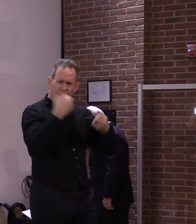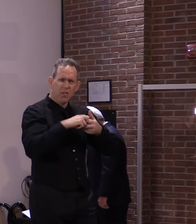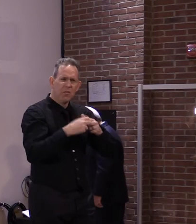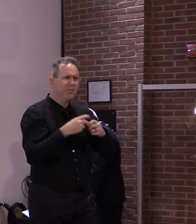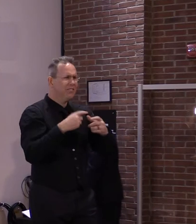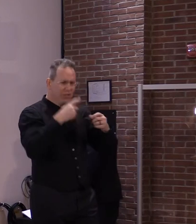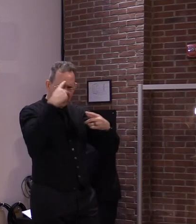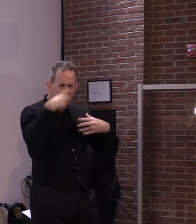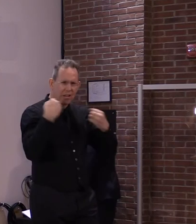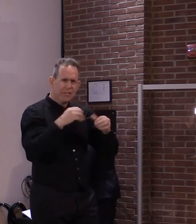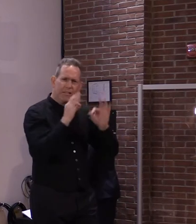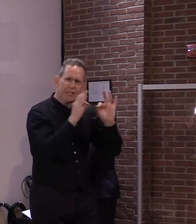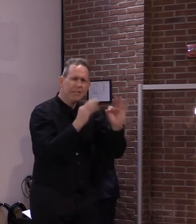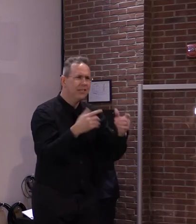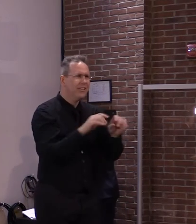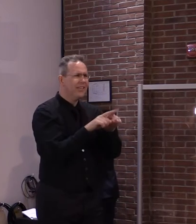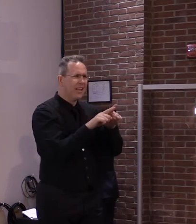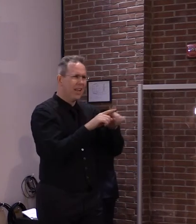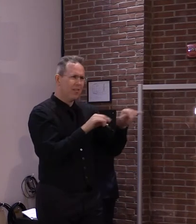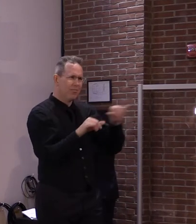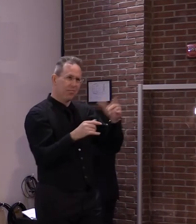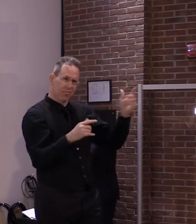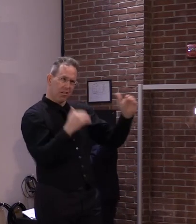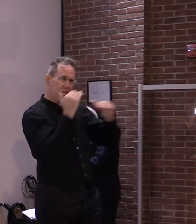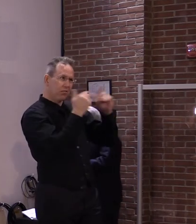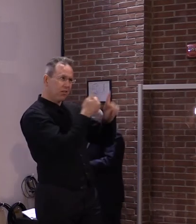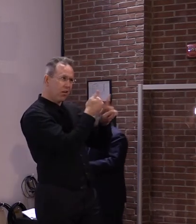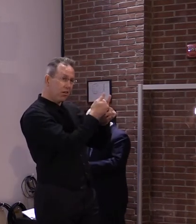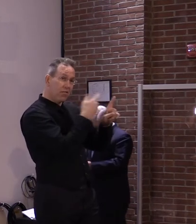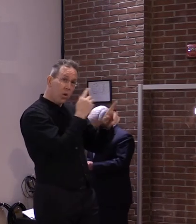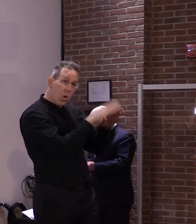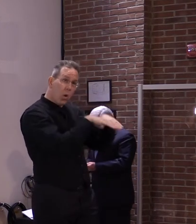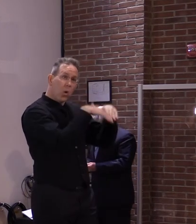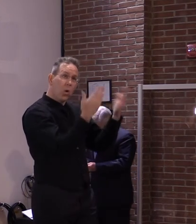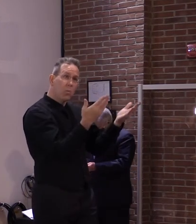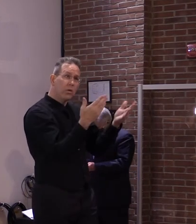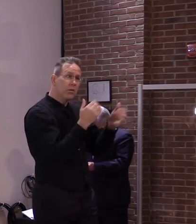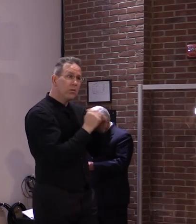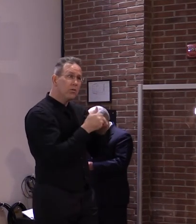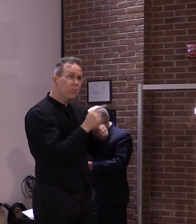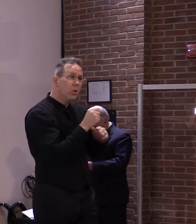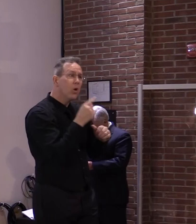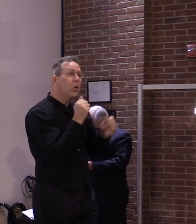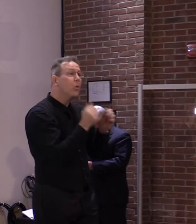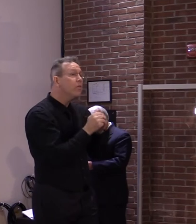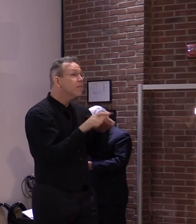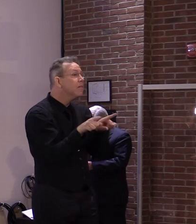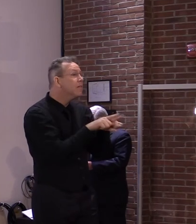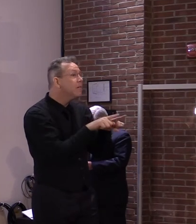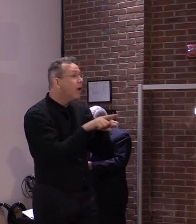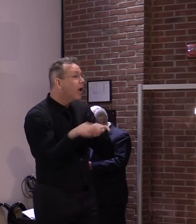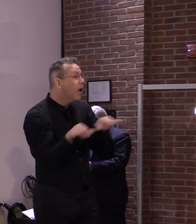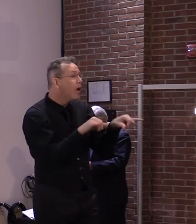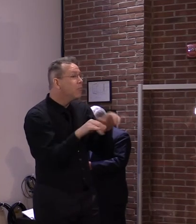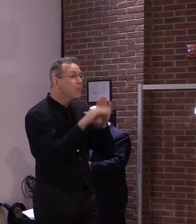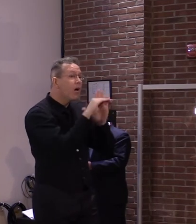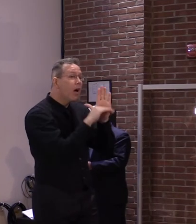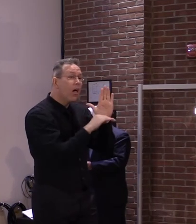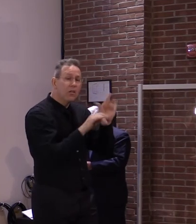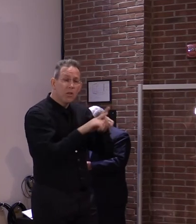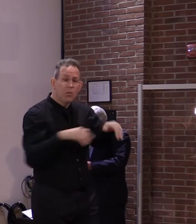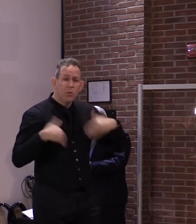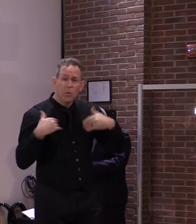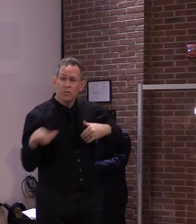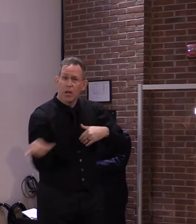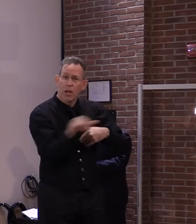about opening up those opportunities based on some of the same parameters as they're being applied to multi-household gatherings